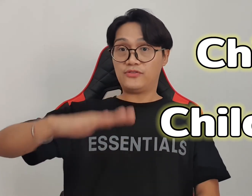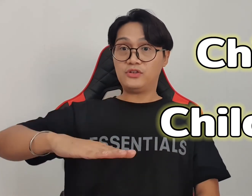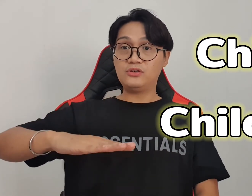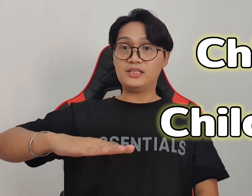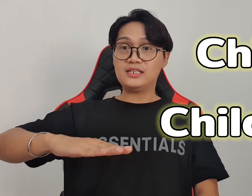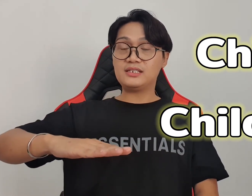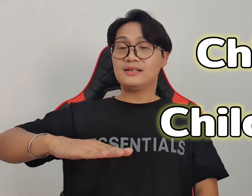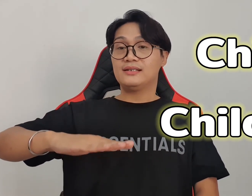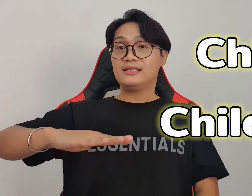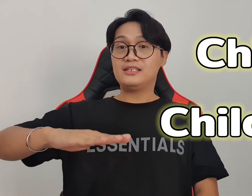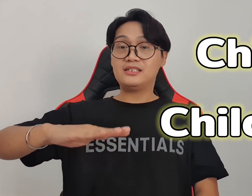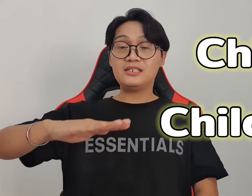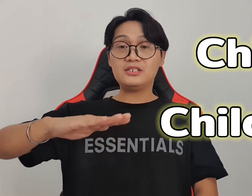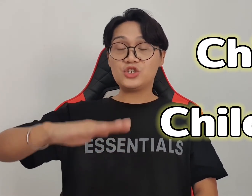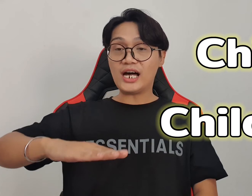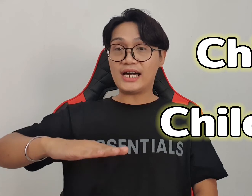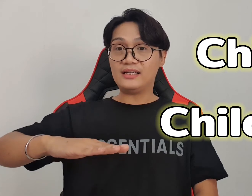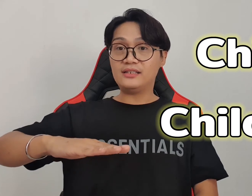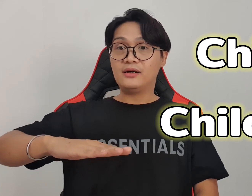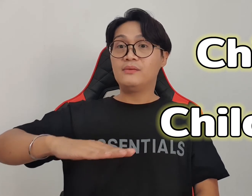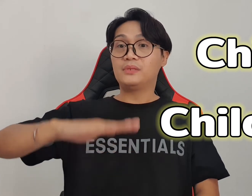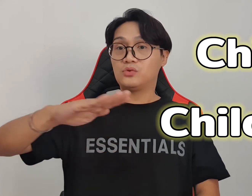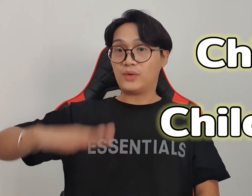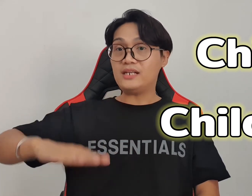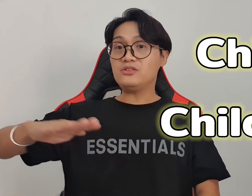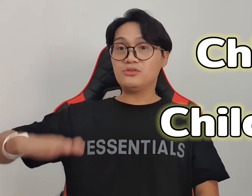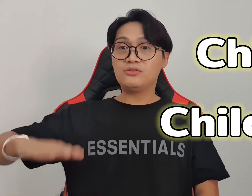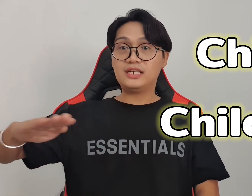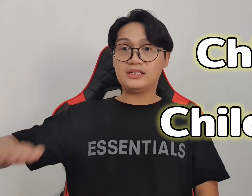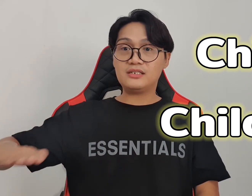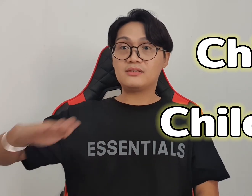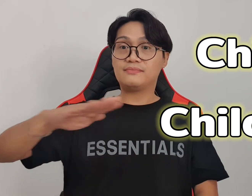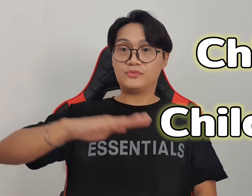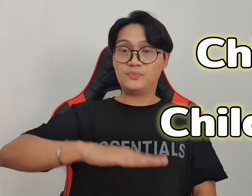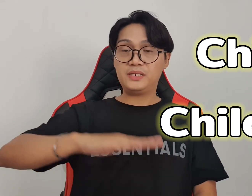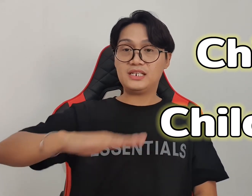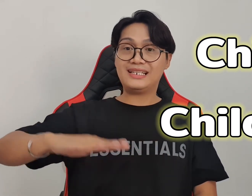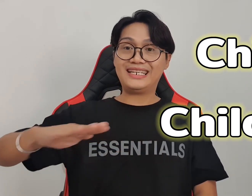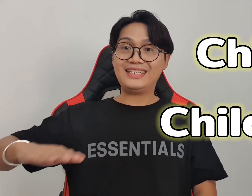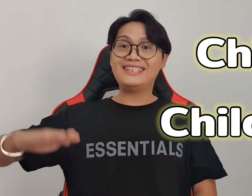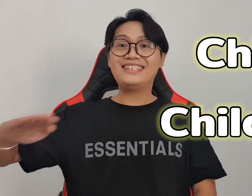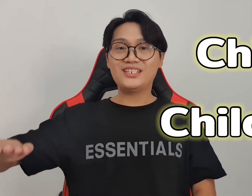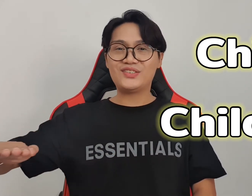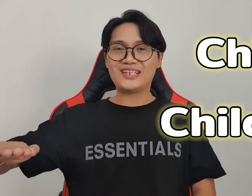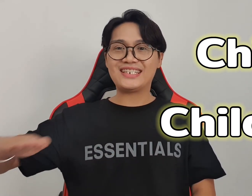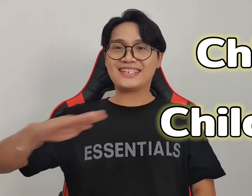do this, this is child, but when you do this repeatedly, children.